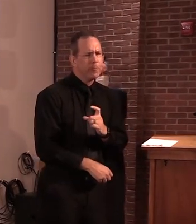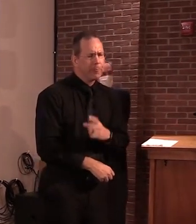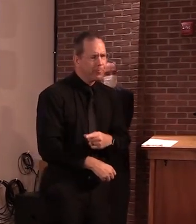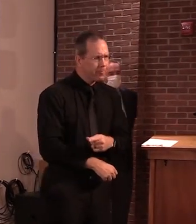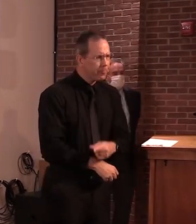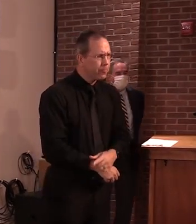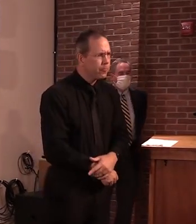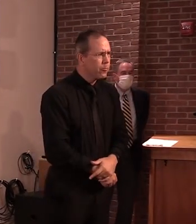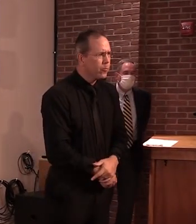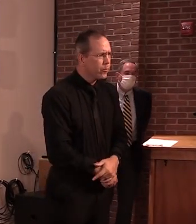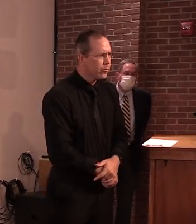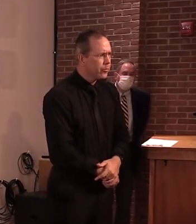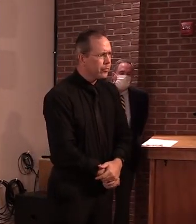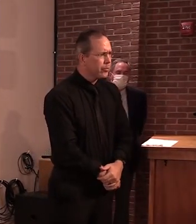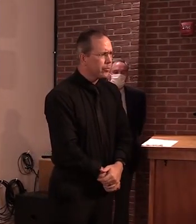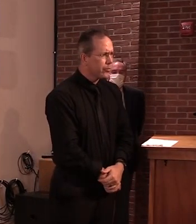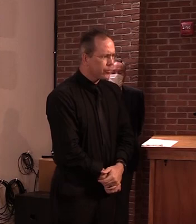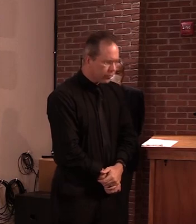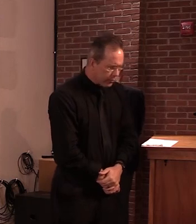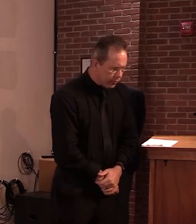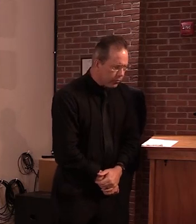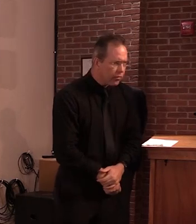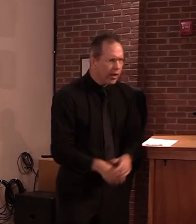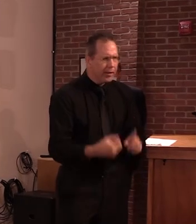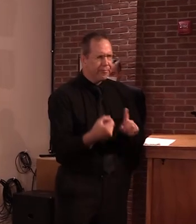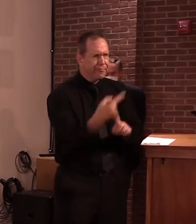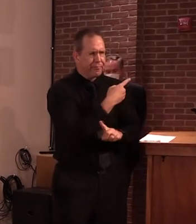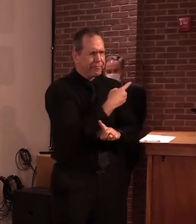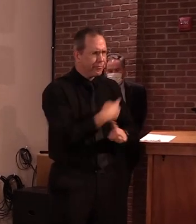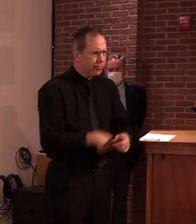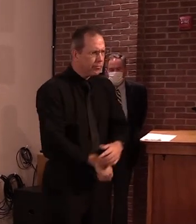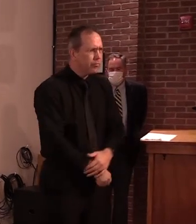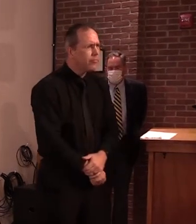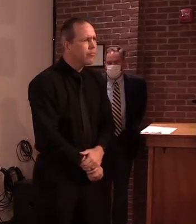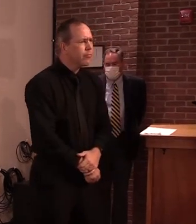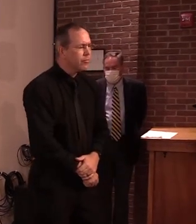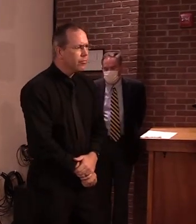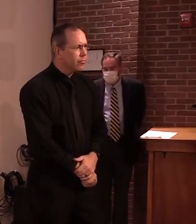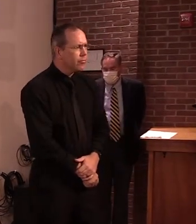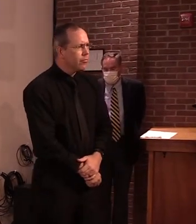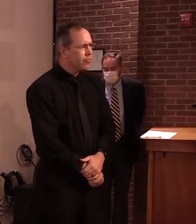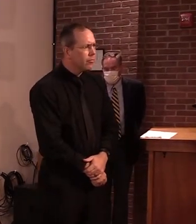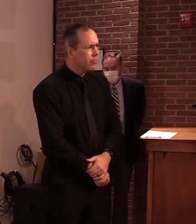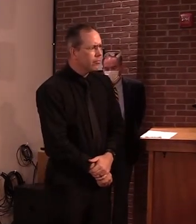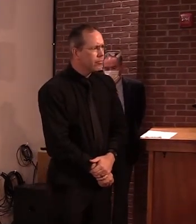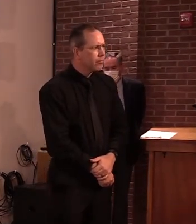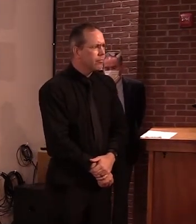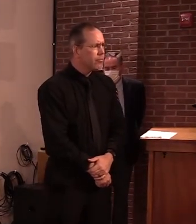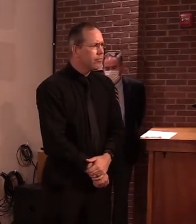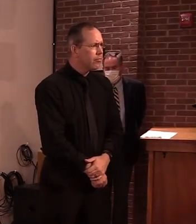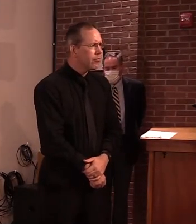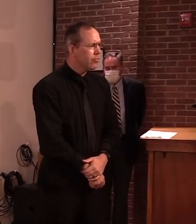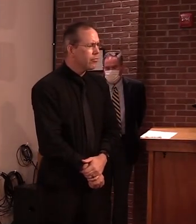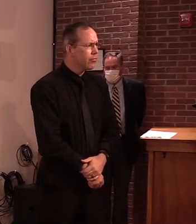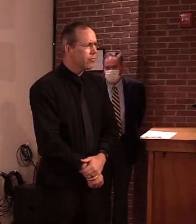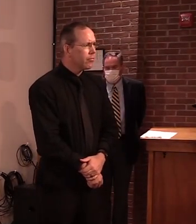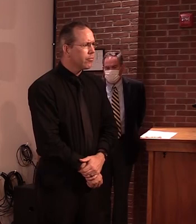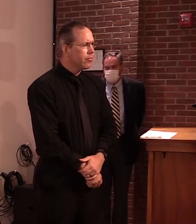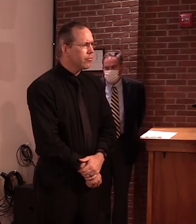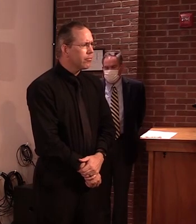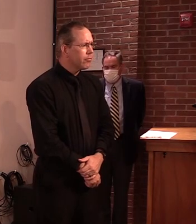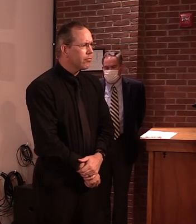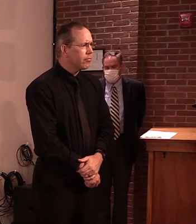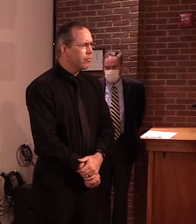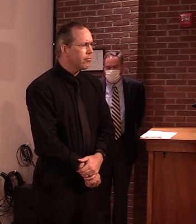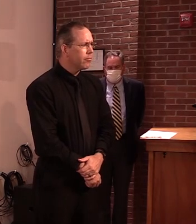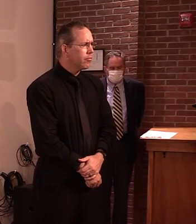on another topic, our superintendent here wrote a letter to parents that went viral where she explained